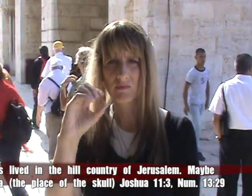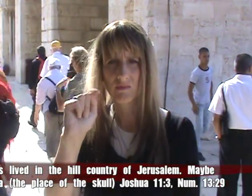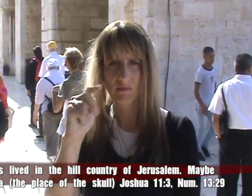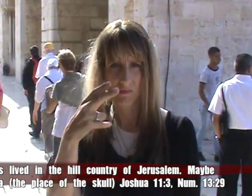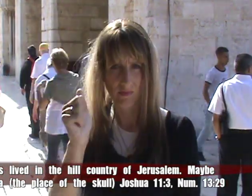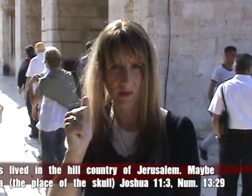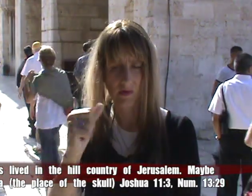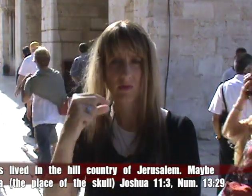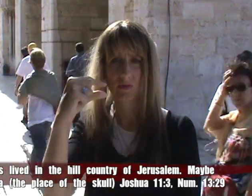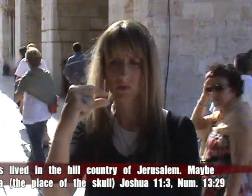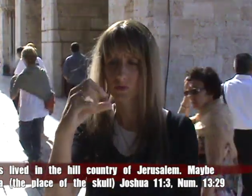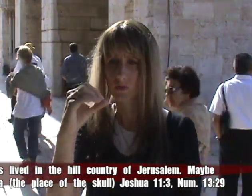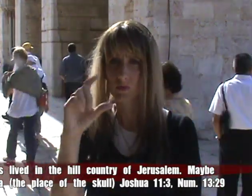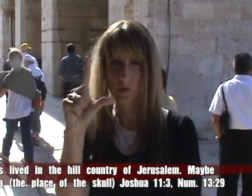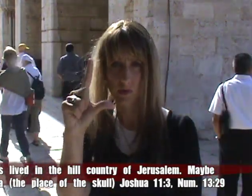Golgotha.